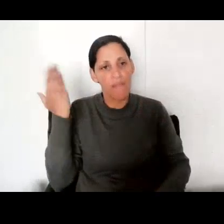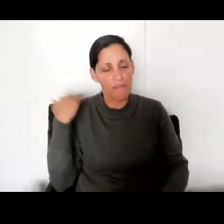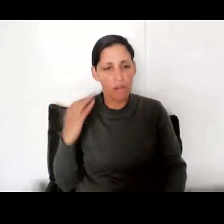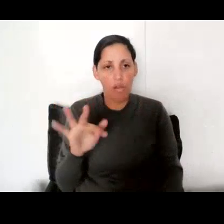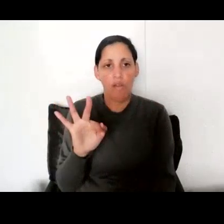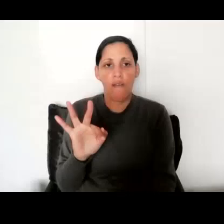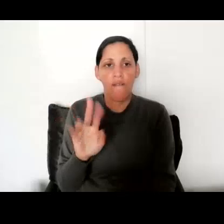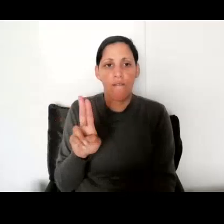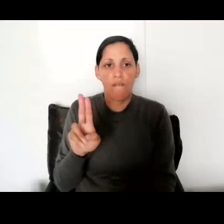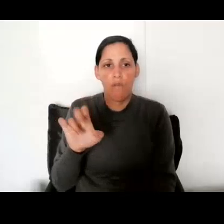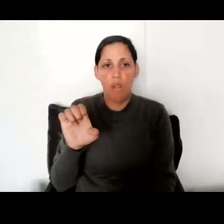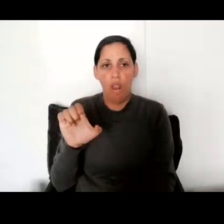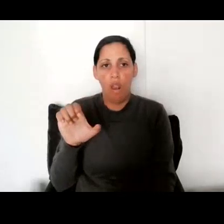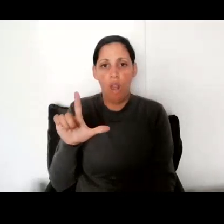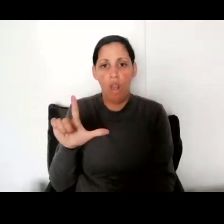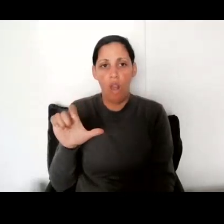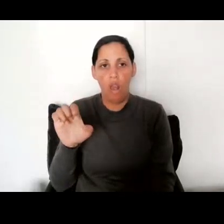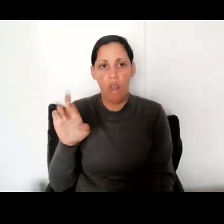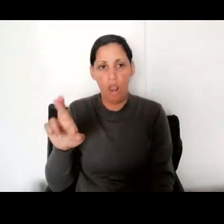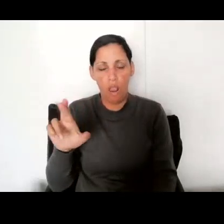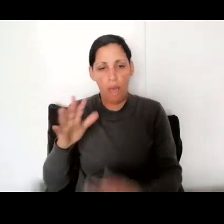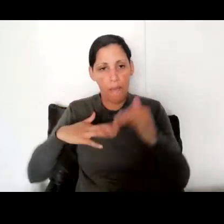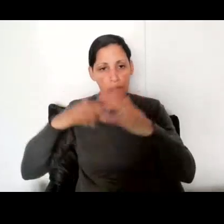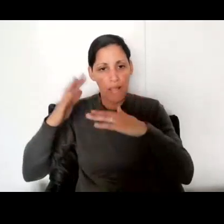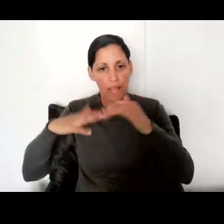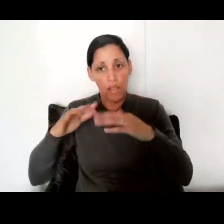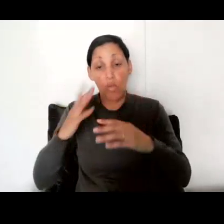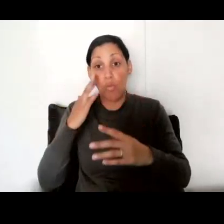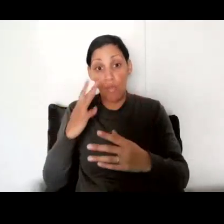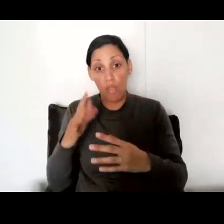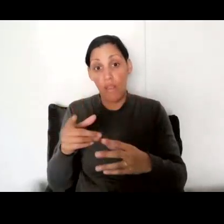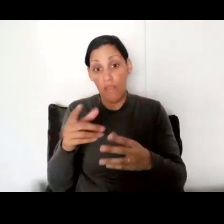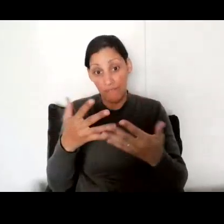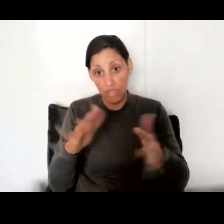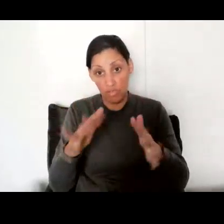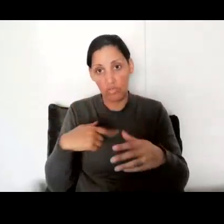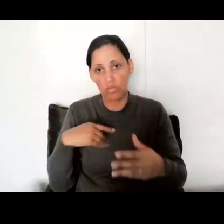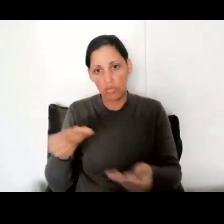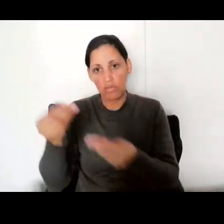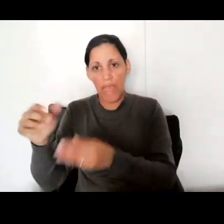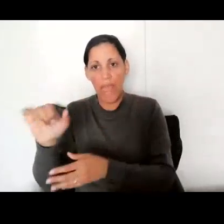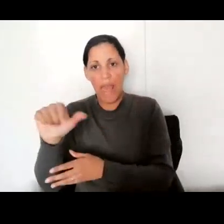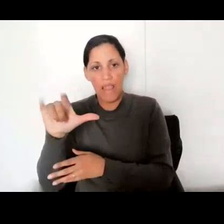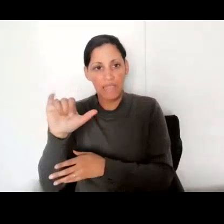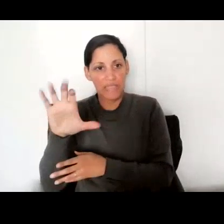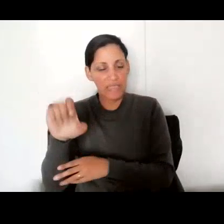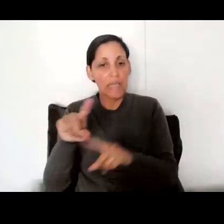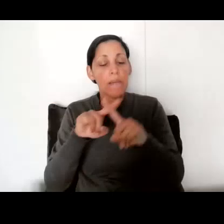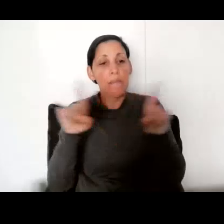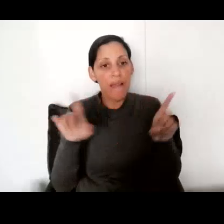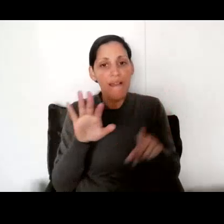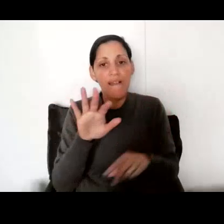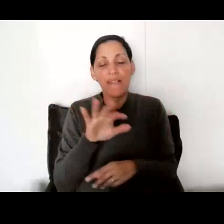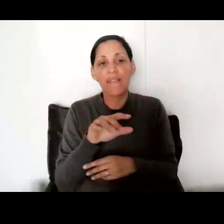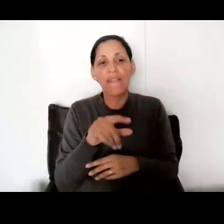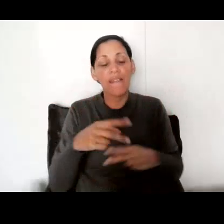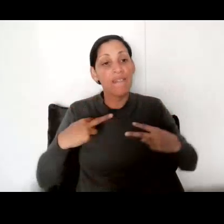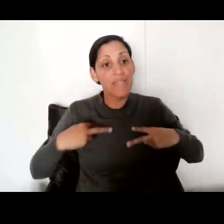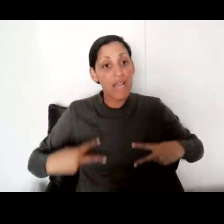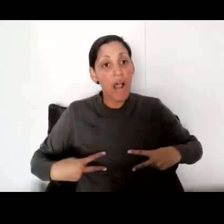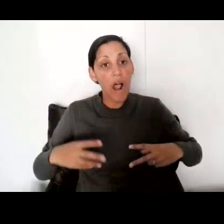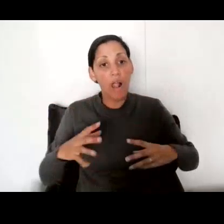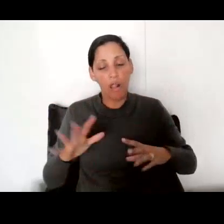say that and I'll move to Alice. I didn't do it. In Bernard Fuller, we used to have physical classes. When students with visual impairment, when they come into